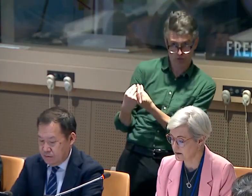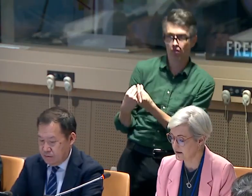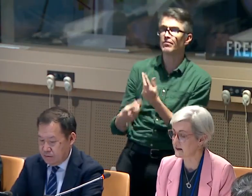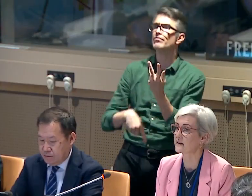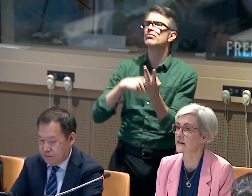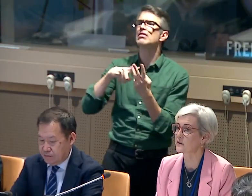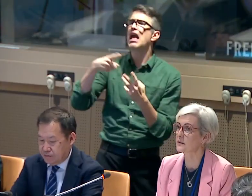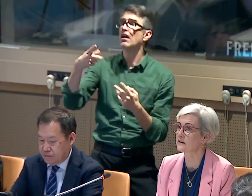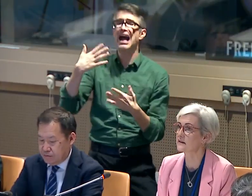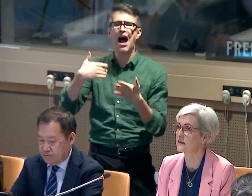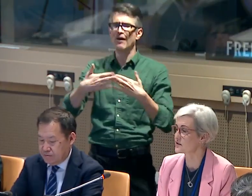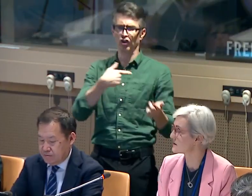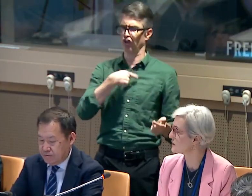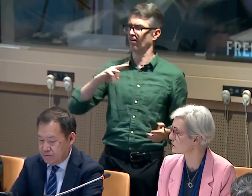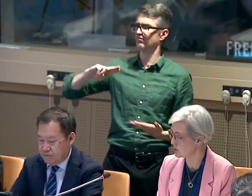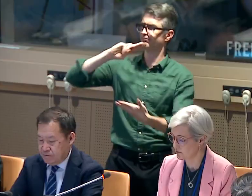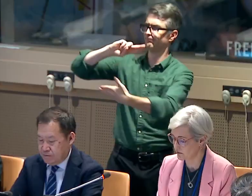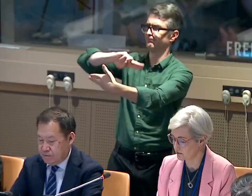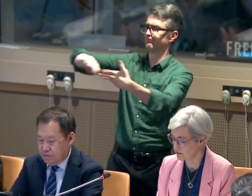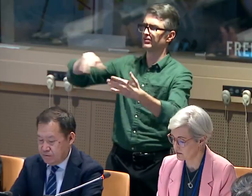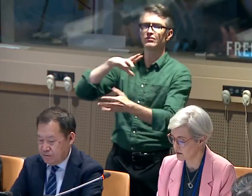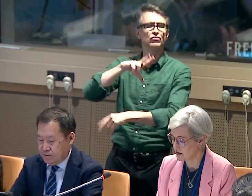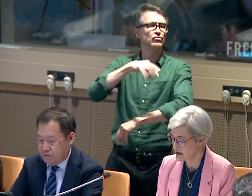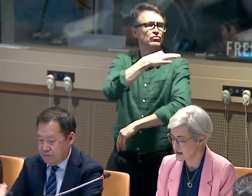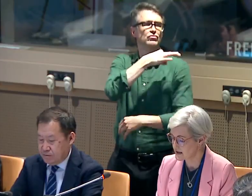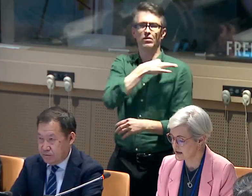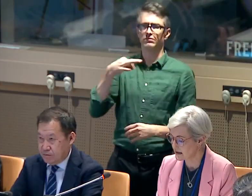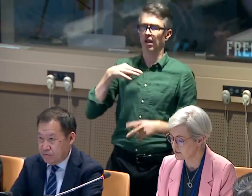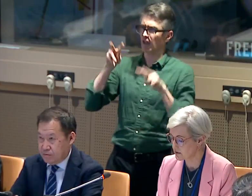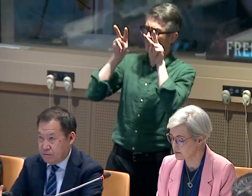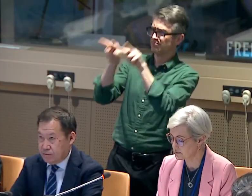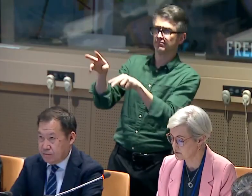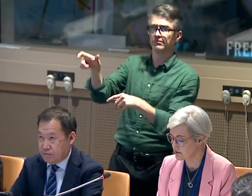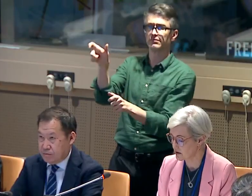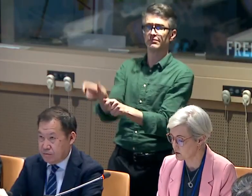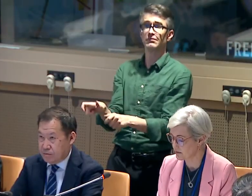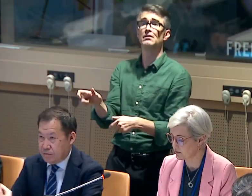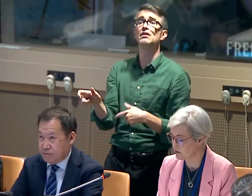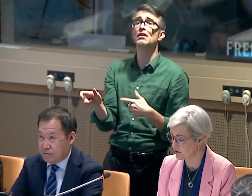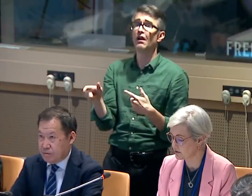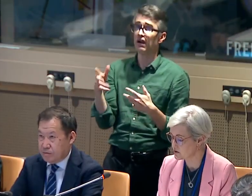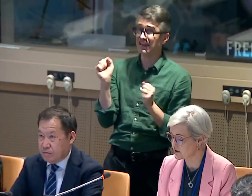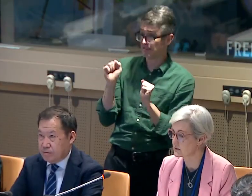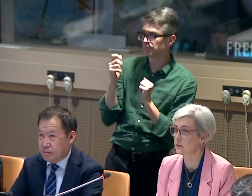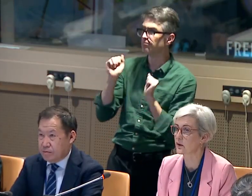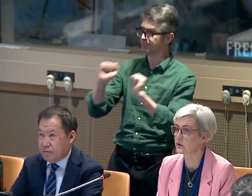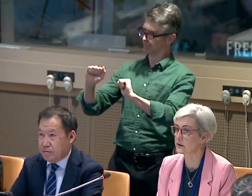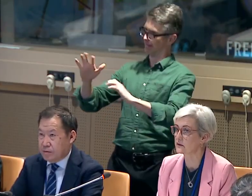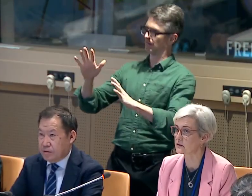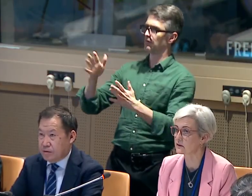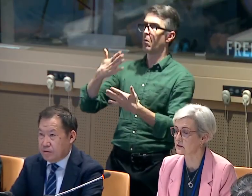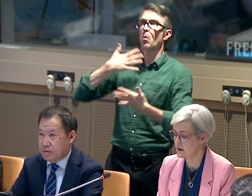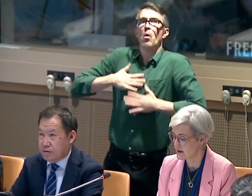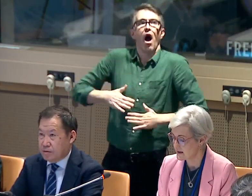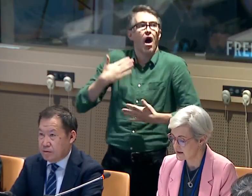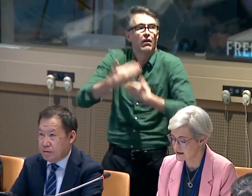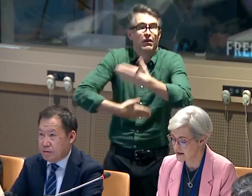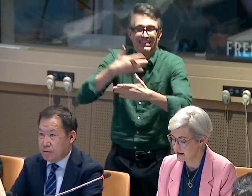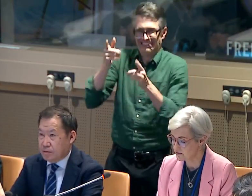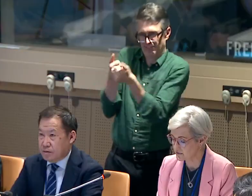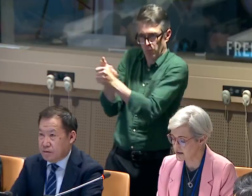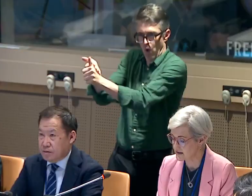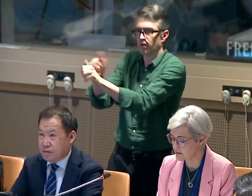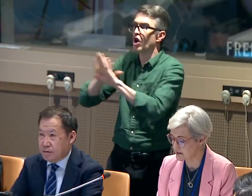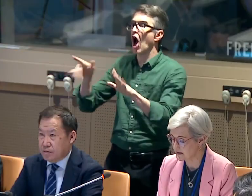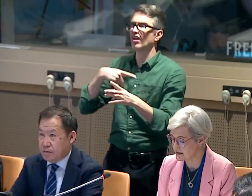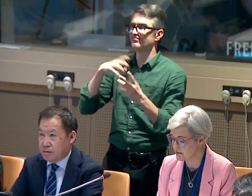Build simple and accessible digital tools. Start from proven open source solutions where possible.